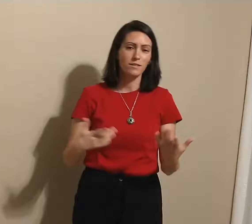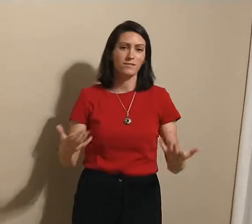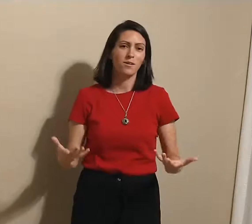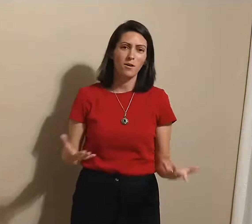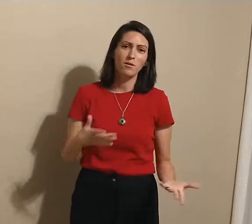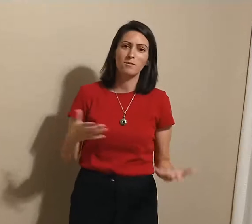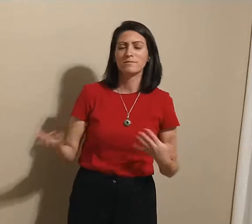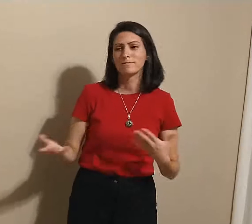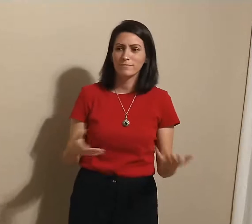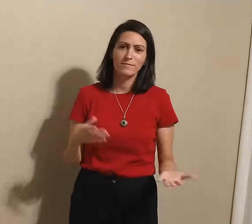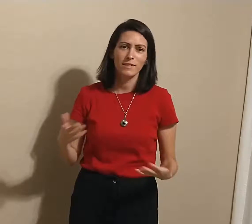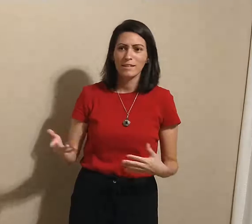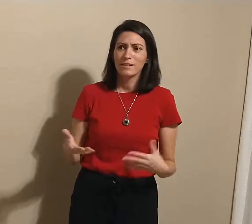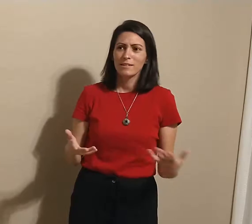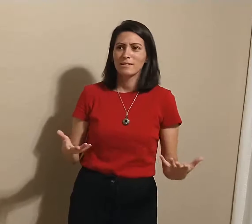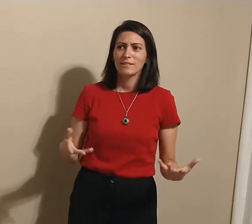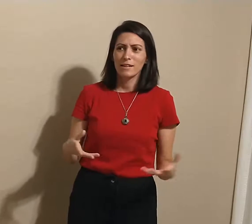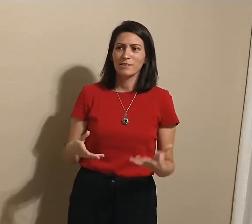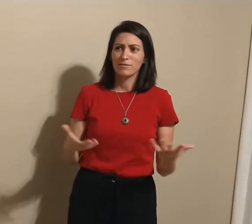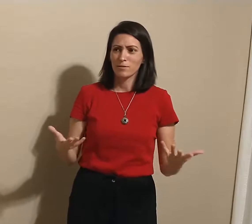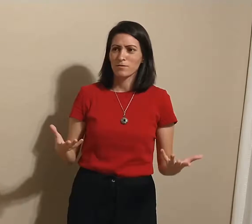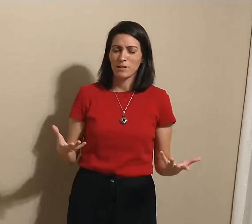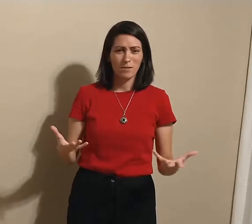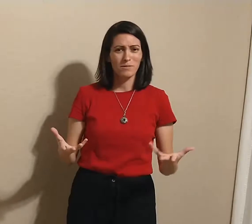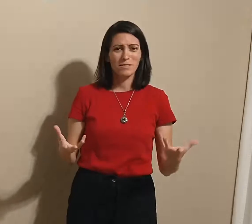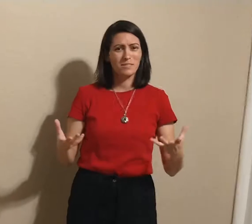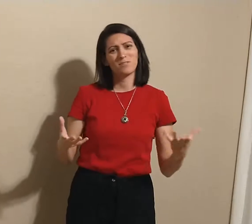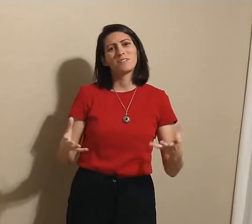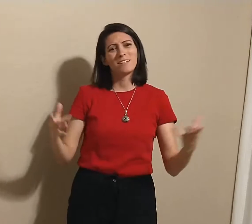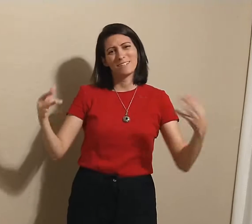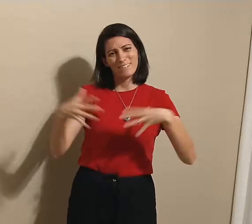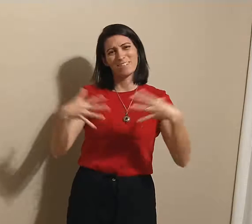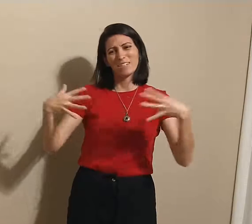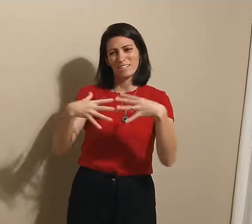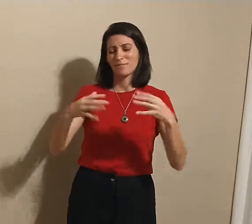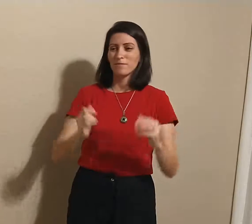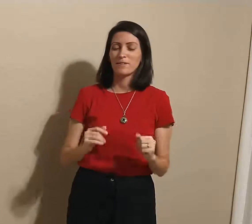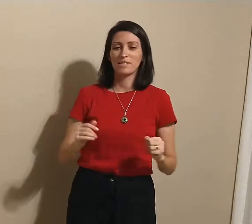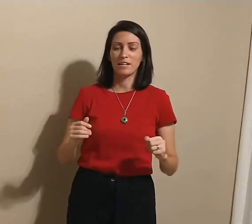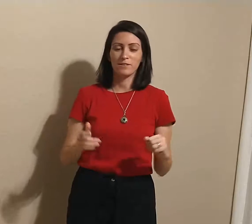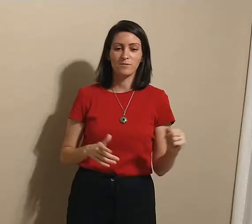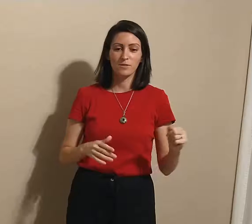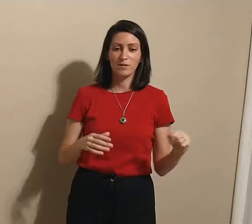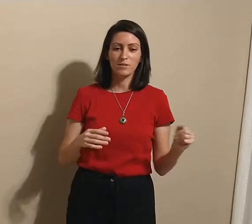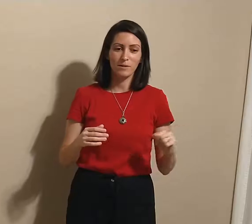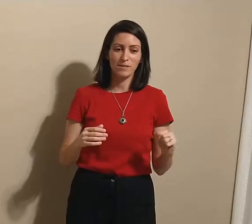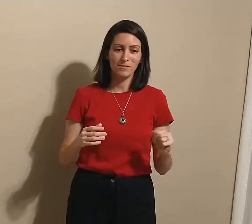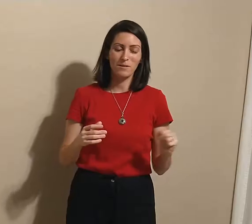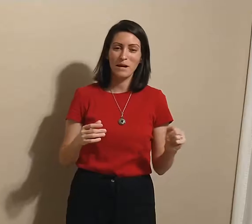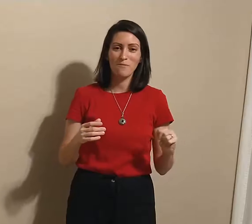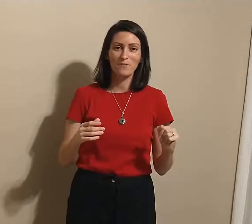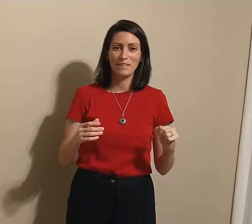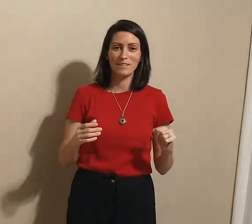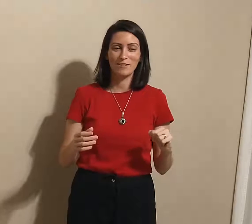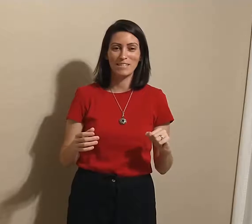because all kind of sort of encompasses eternity, like it all kind of fits together. So it all depends on how I'm feeling for the